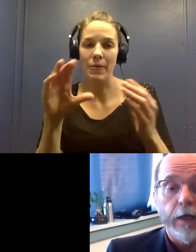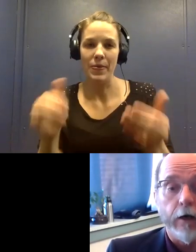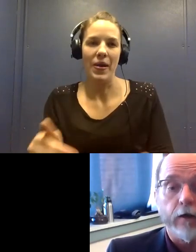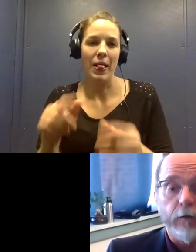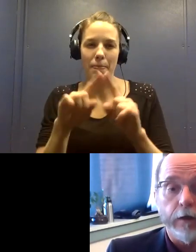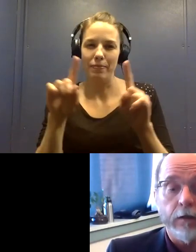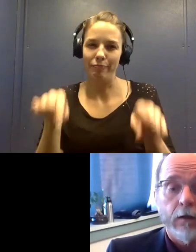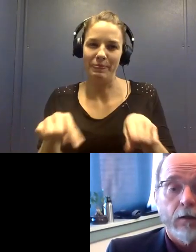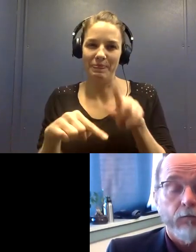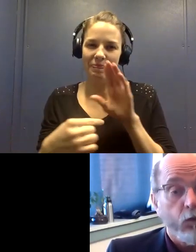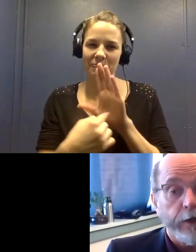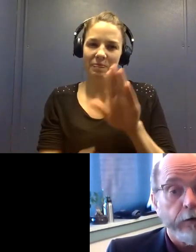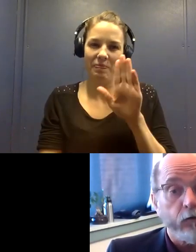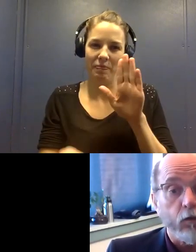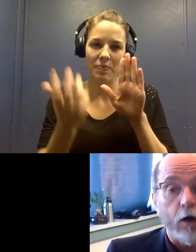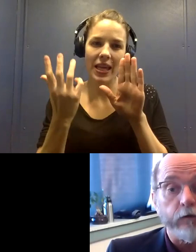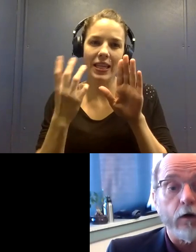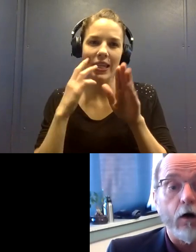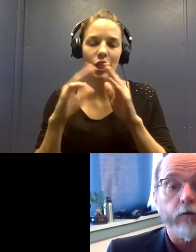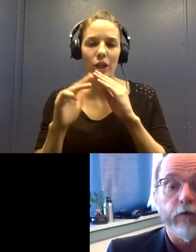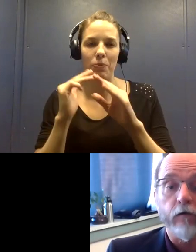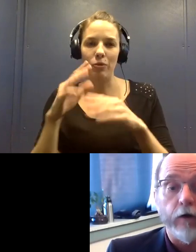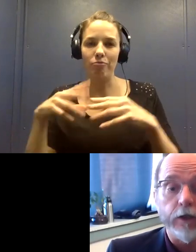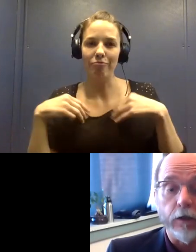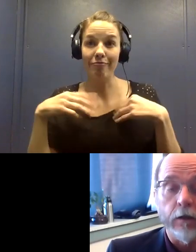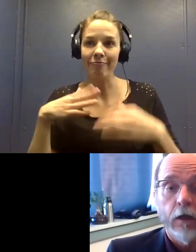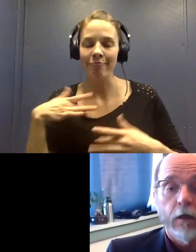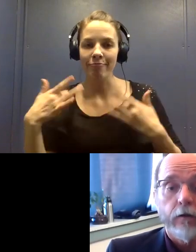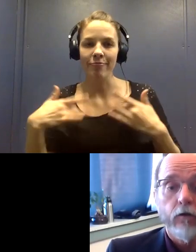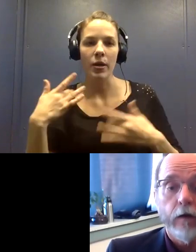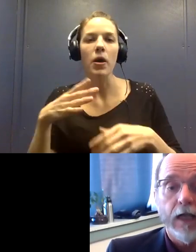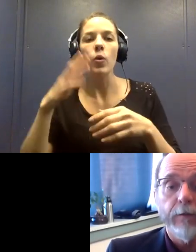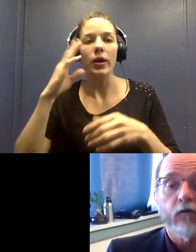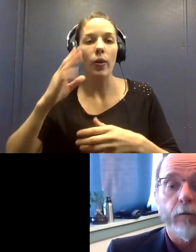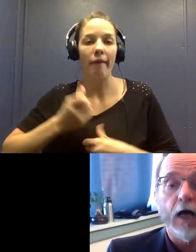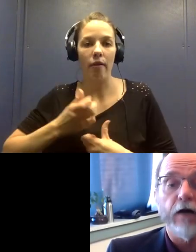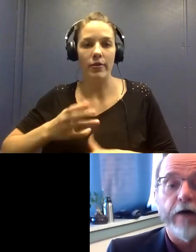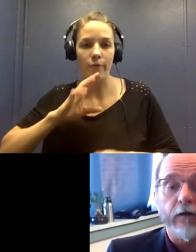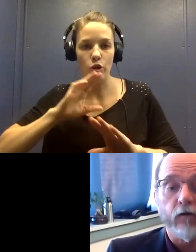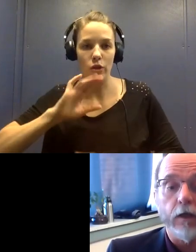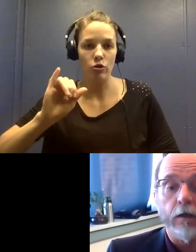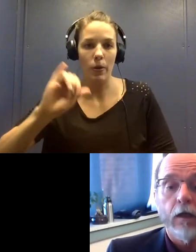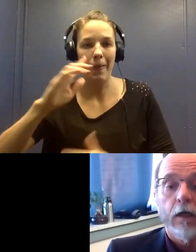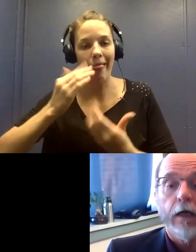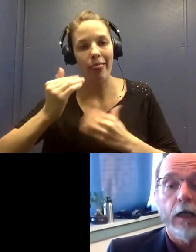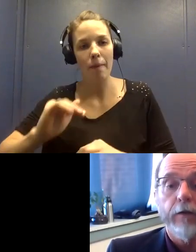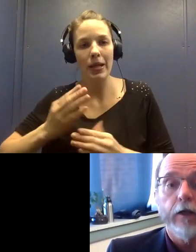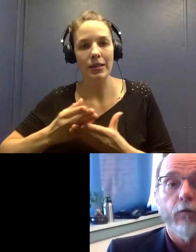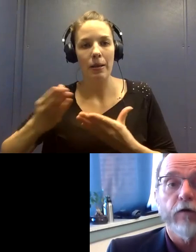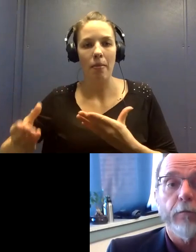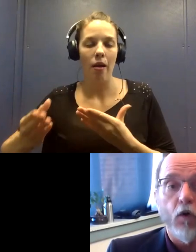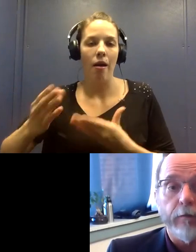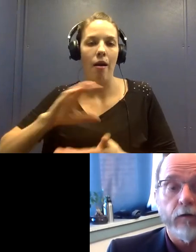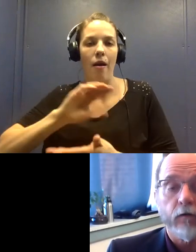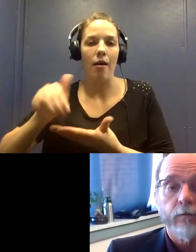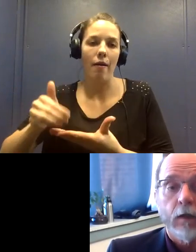many in our community, but we know this will also cause frustration due to the limited supply of vaccine and limited number